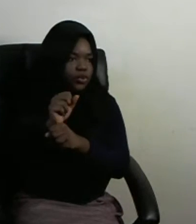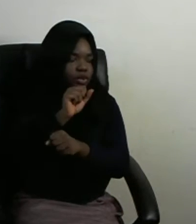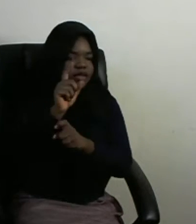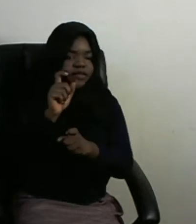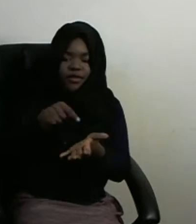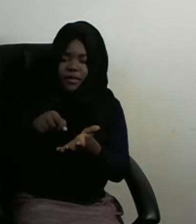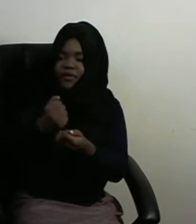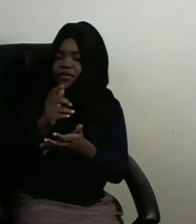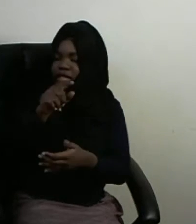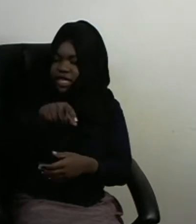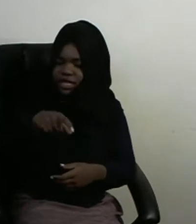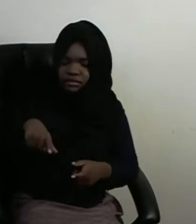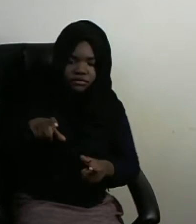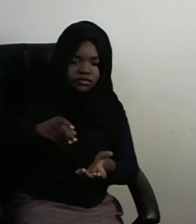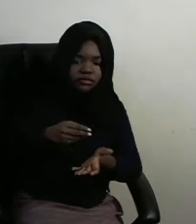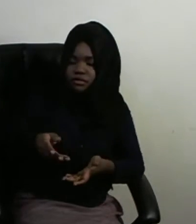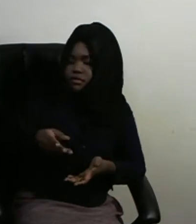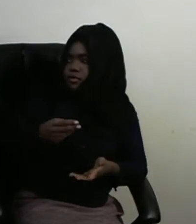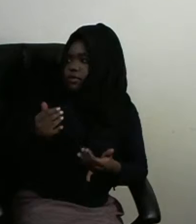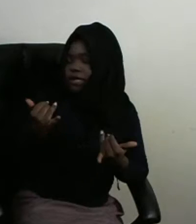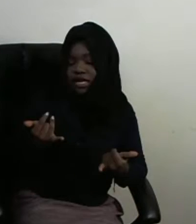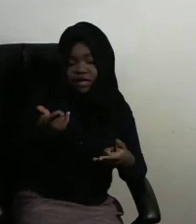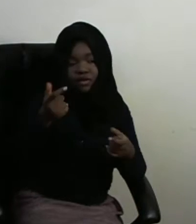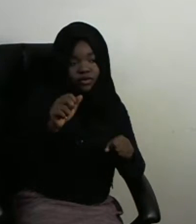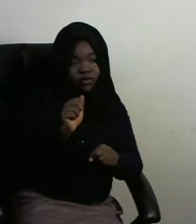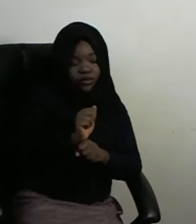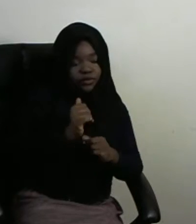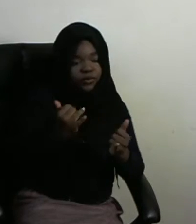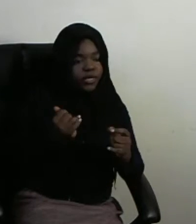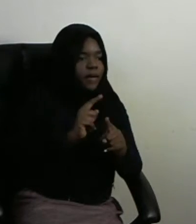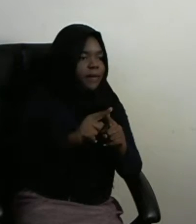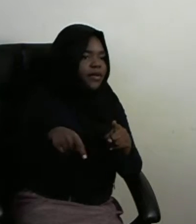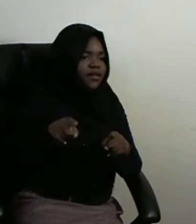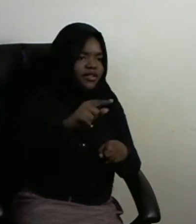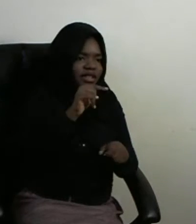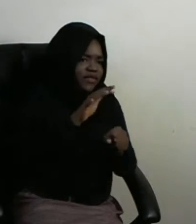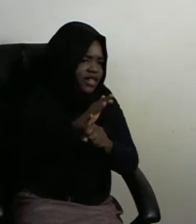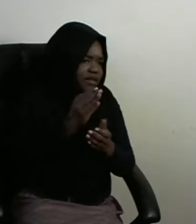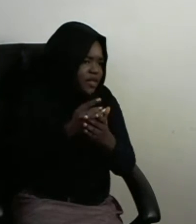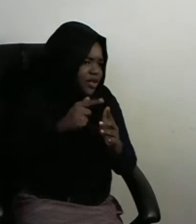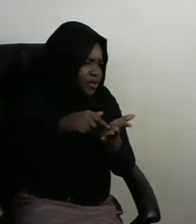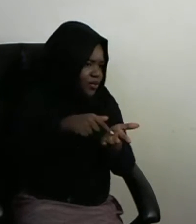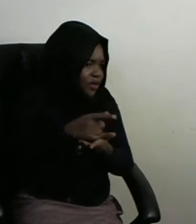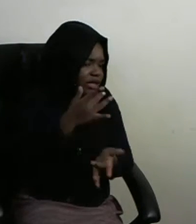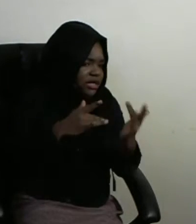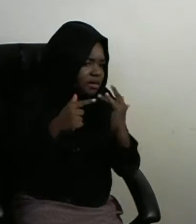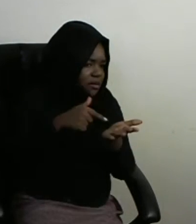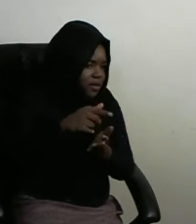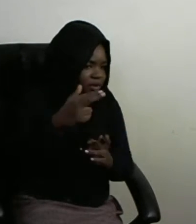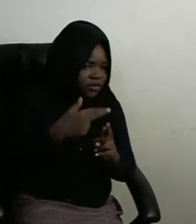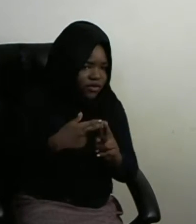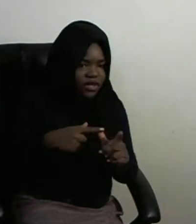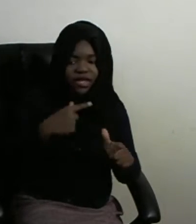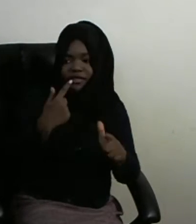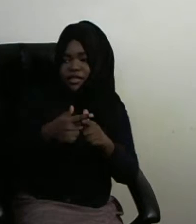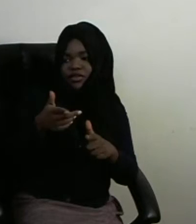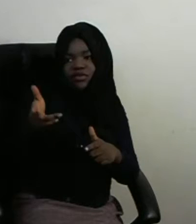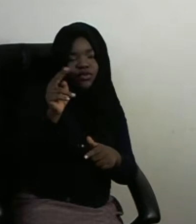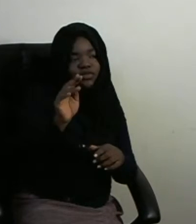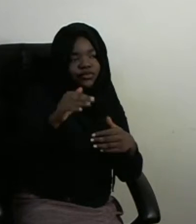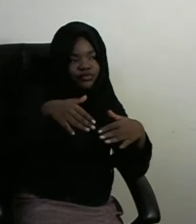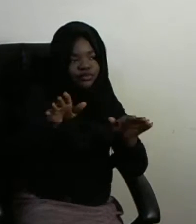need. Now, you could work, but you barely make money to pay the rent. And then you are on your